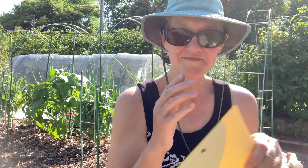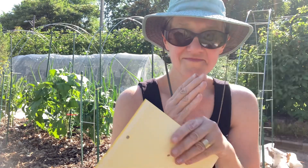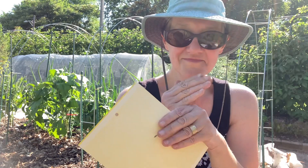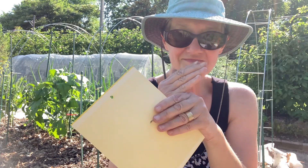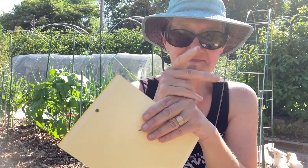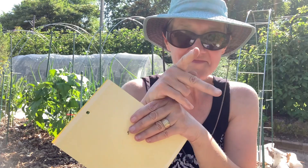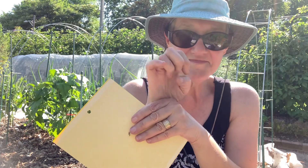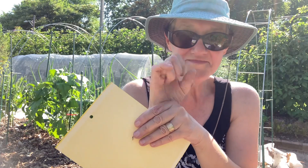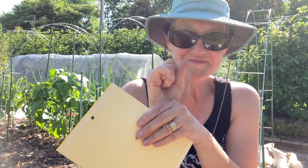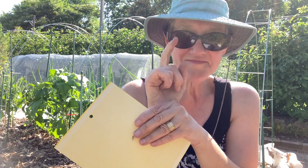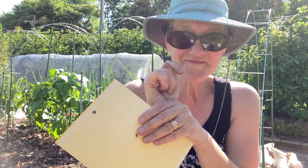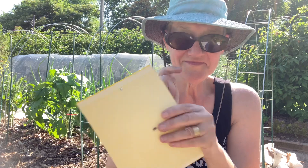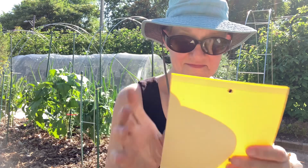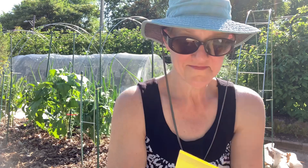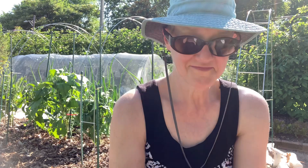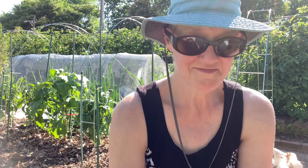kind of flying pests